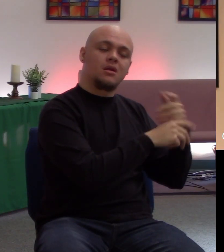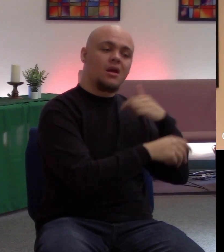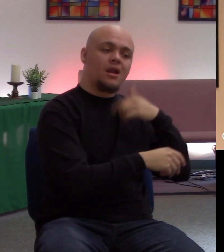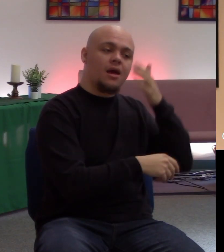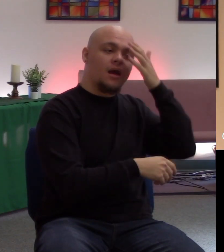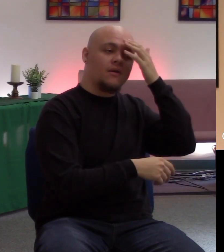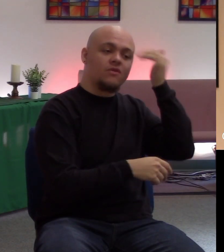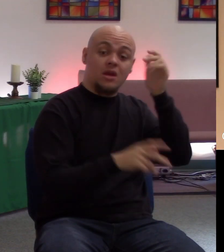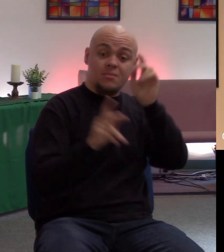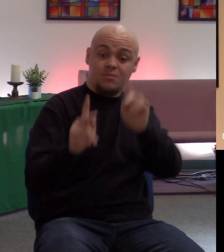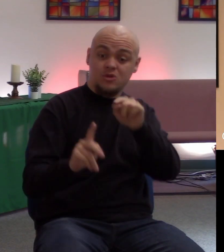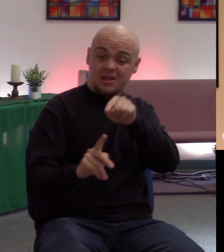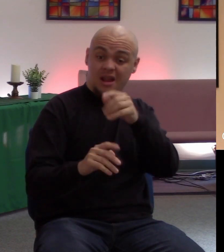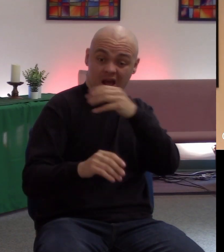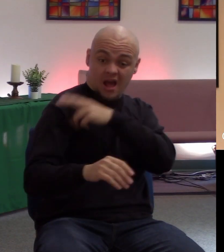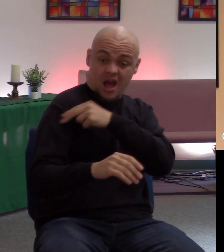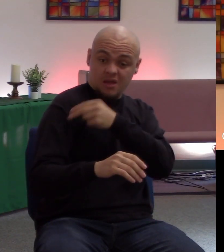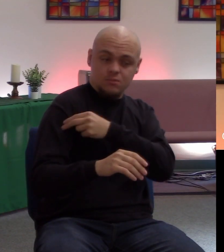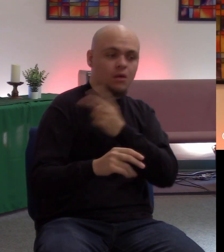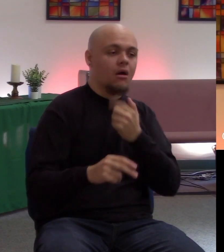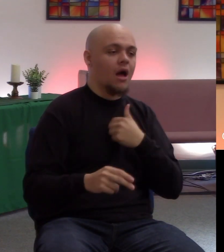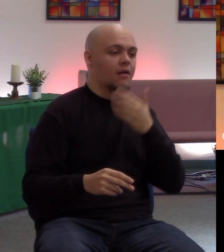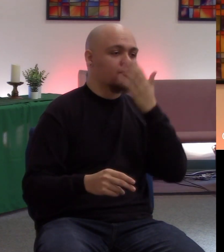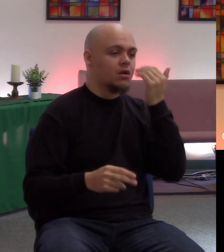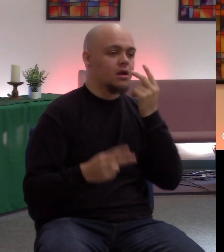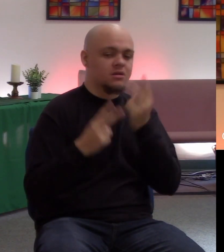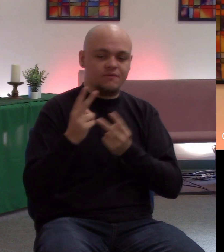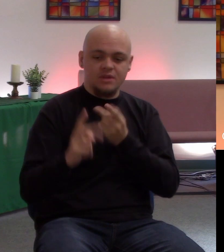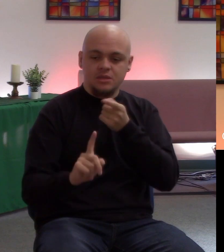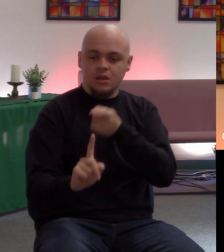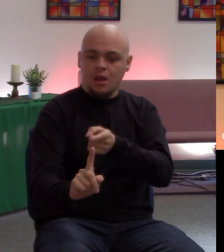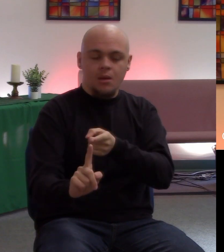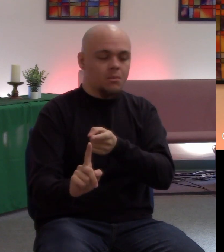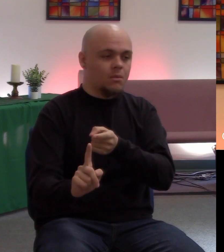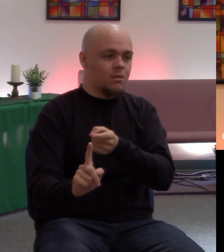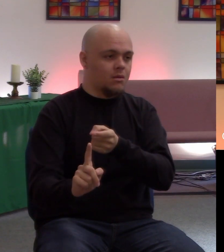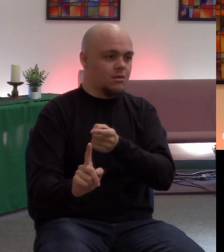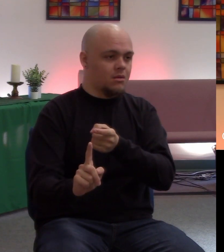math, but I forget to visit somebody in the hospital.